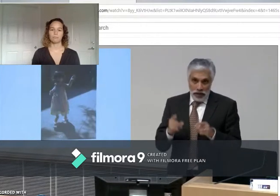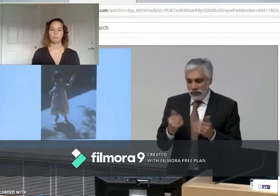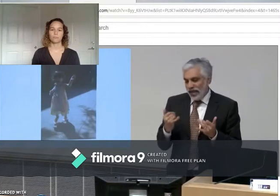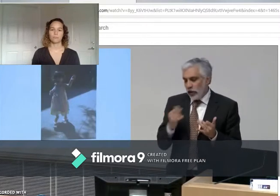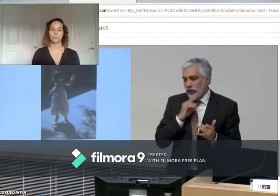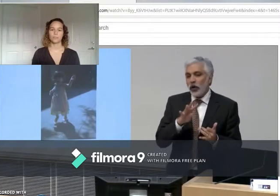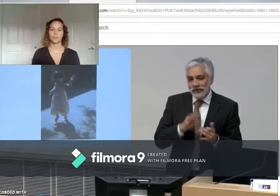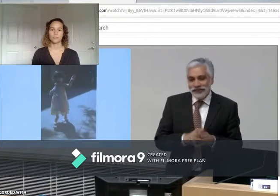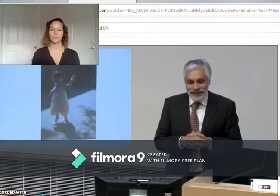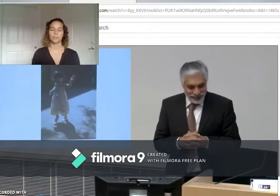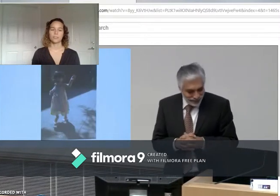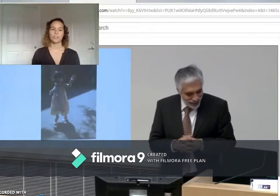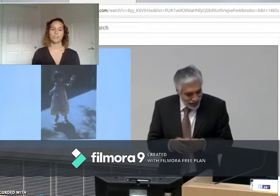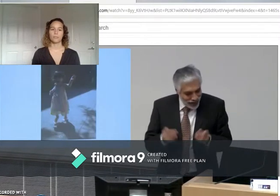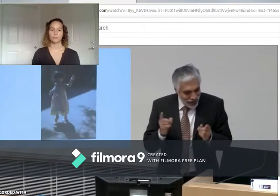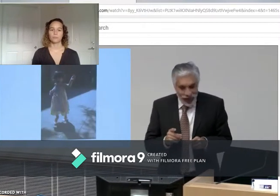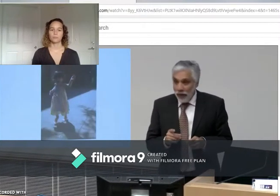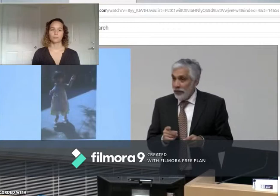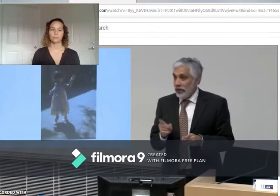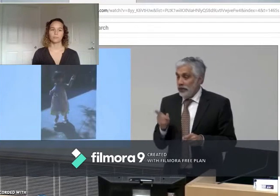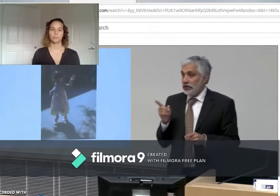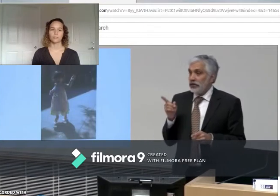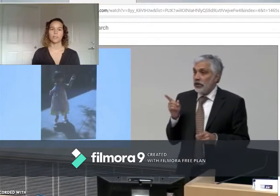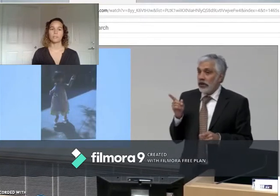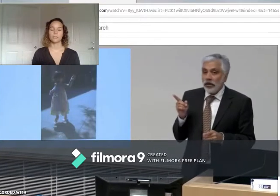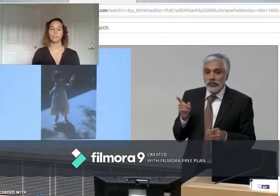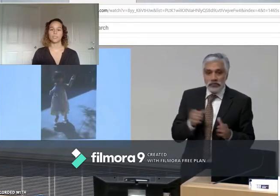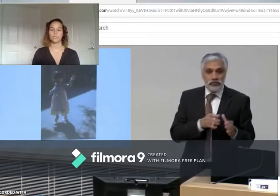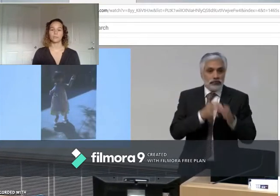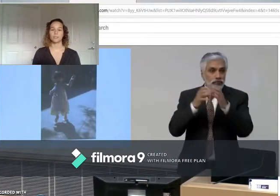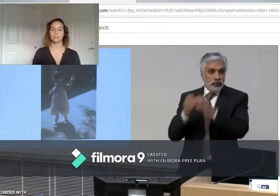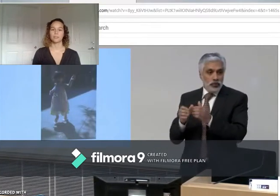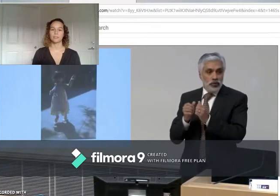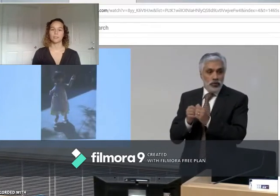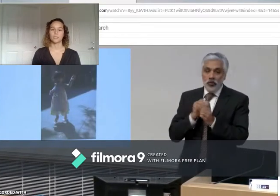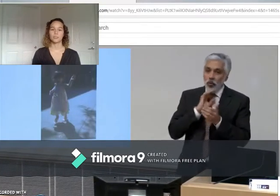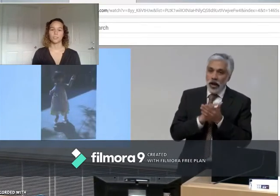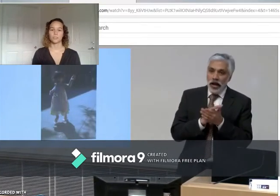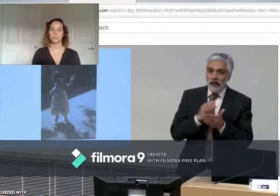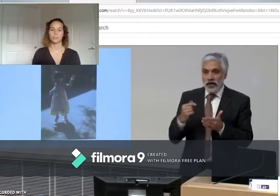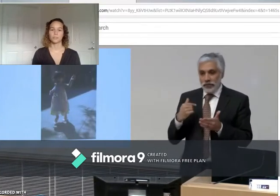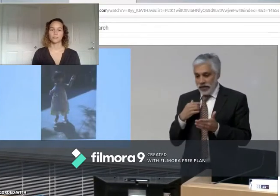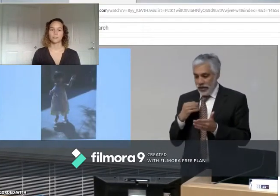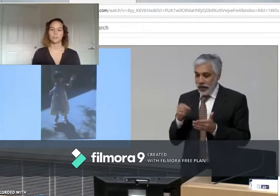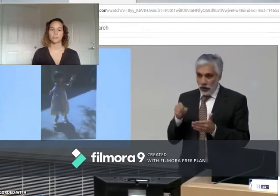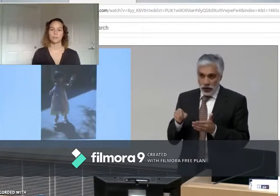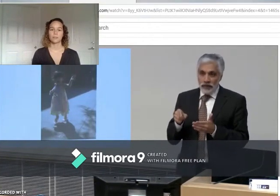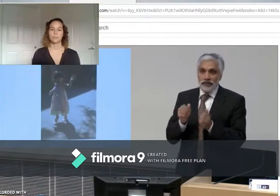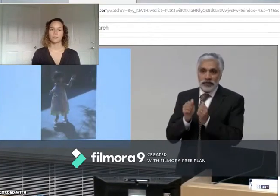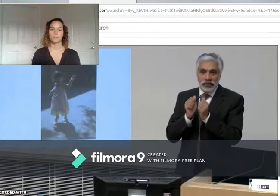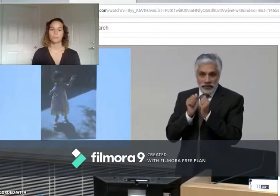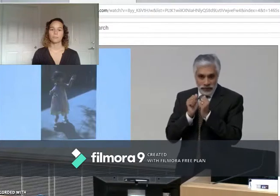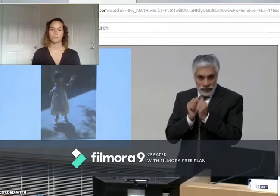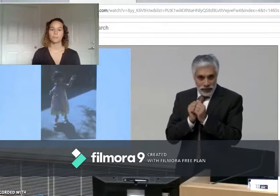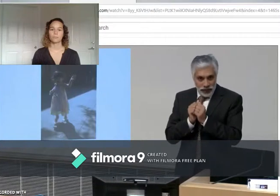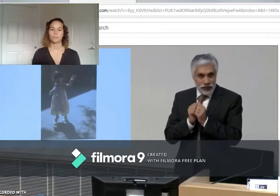loony. Now she's 4. Her name is Lucy, excuse me. She's 4 years old.